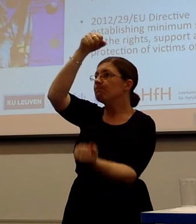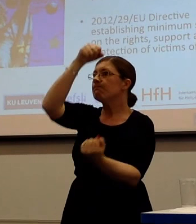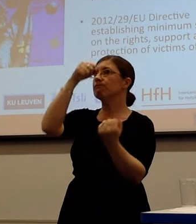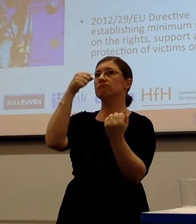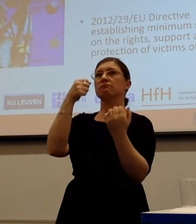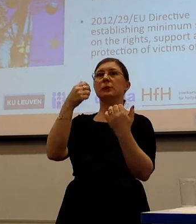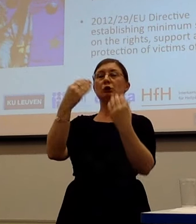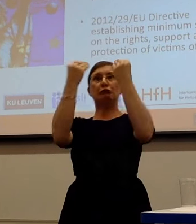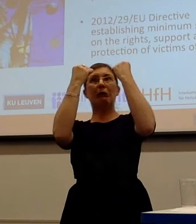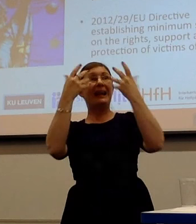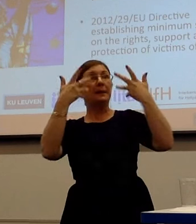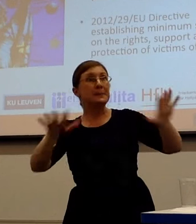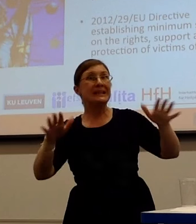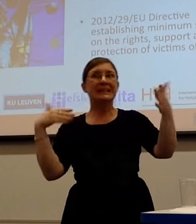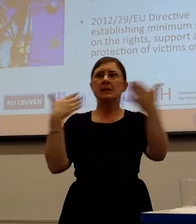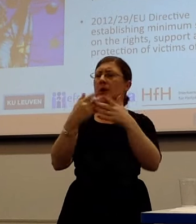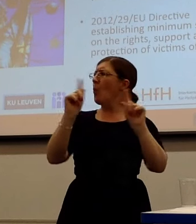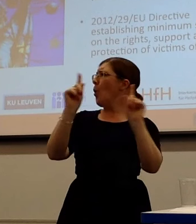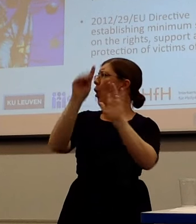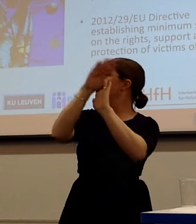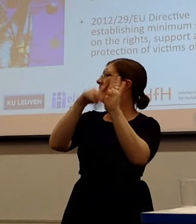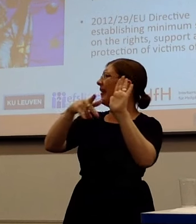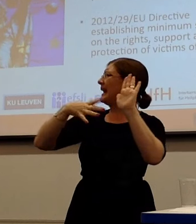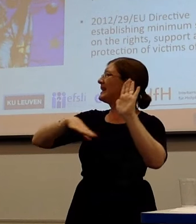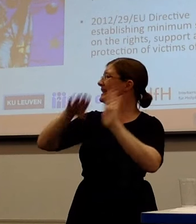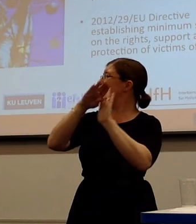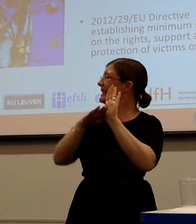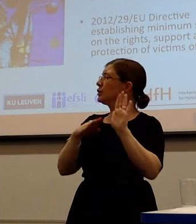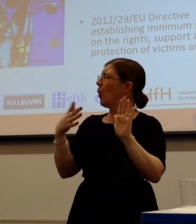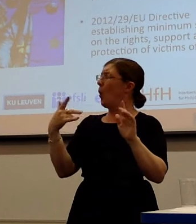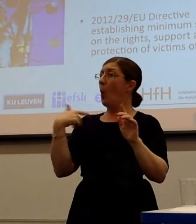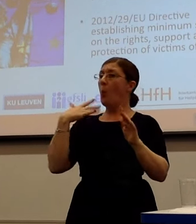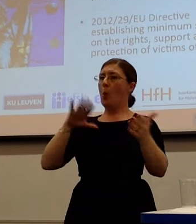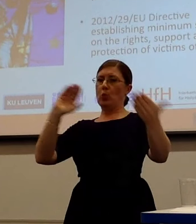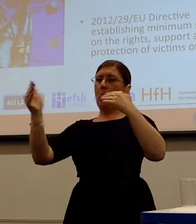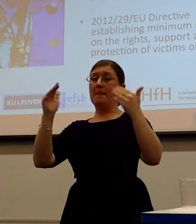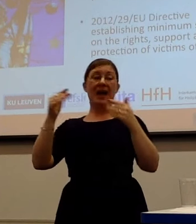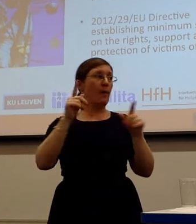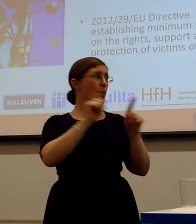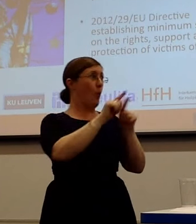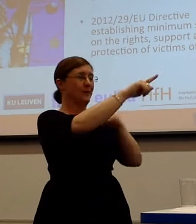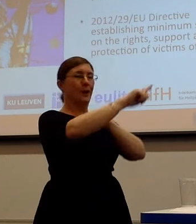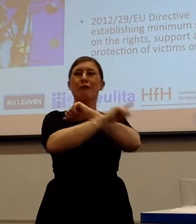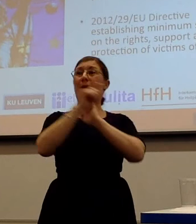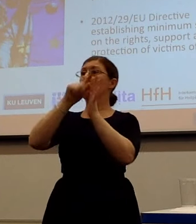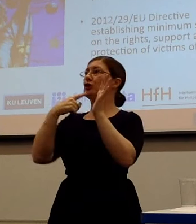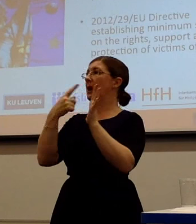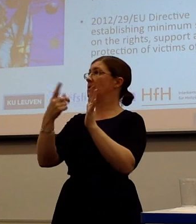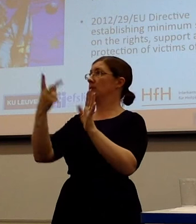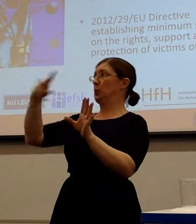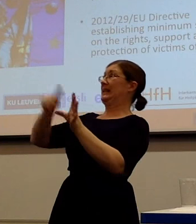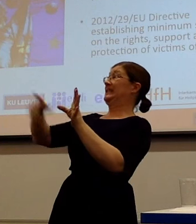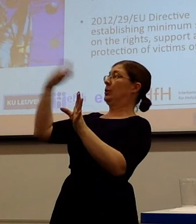qualified, has had training and experience, and matches the appropriate criteria to interpret within those